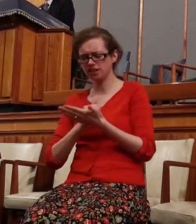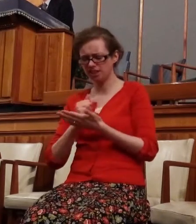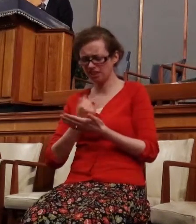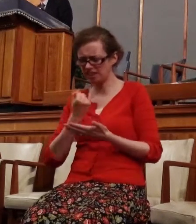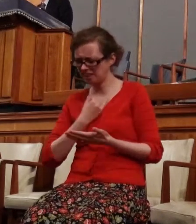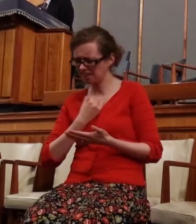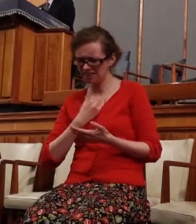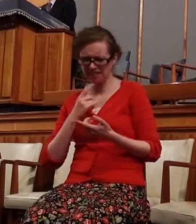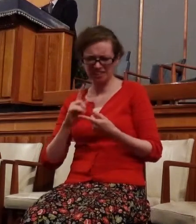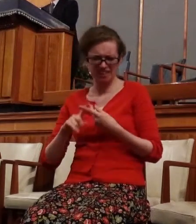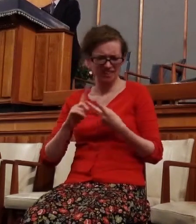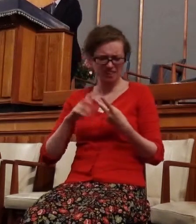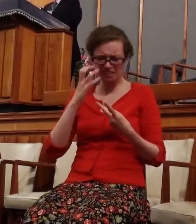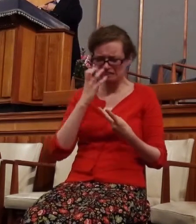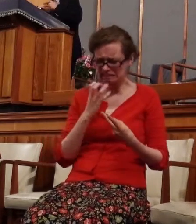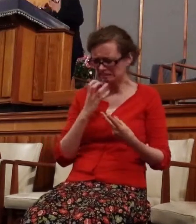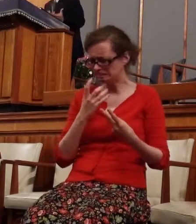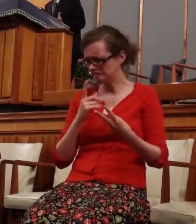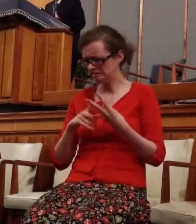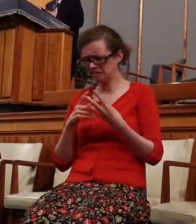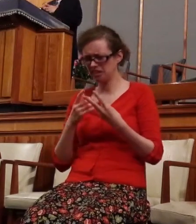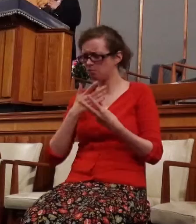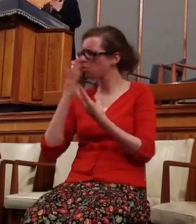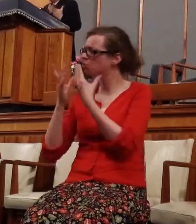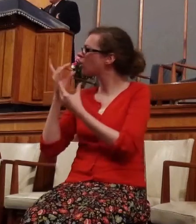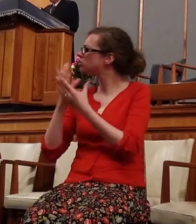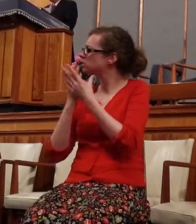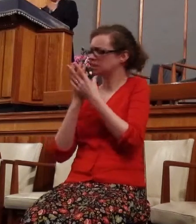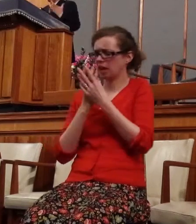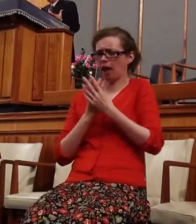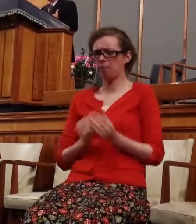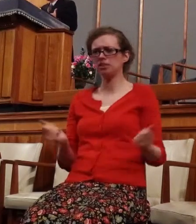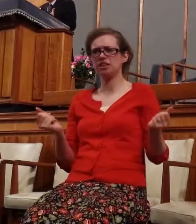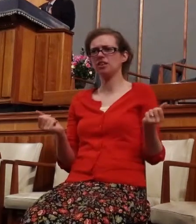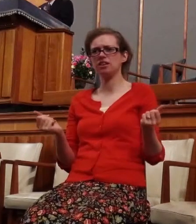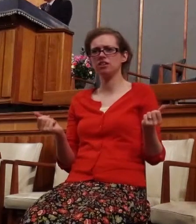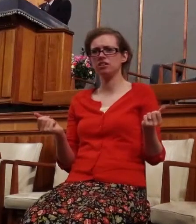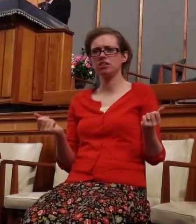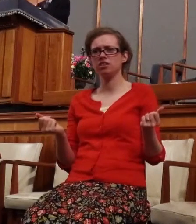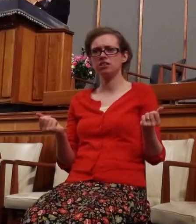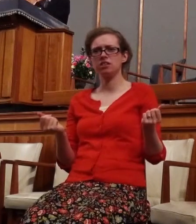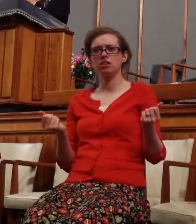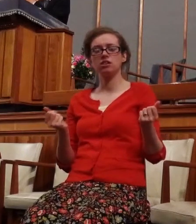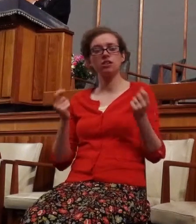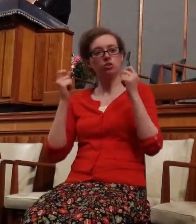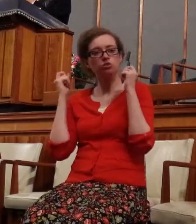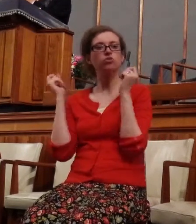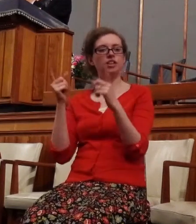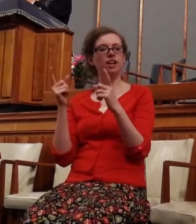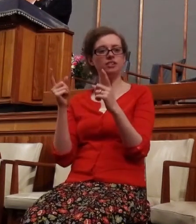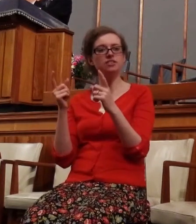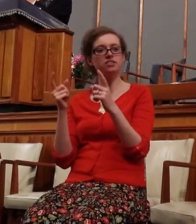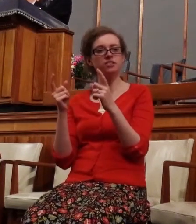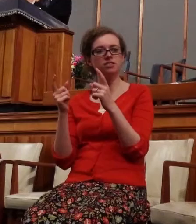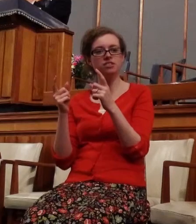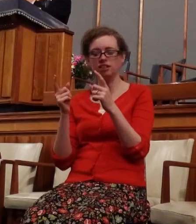his misery, he saw his emptiness, the empty life he was living, and now he realized that there is no